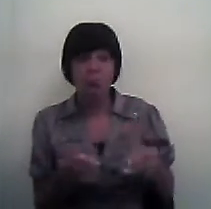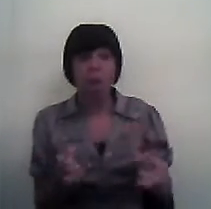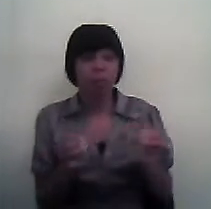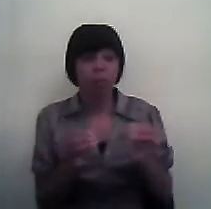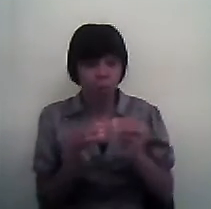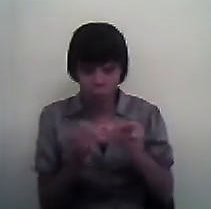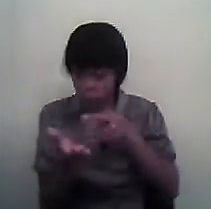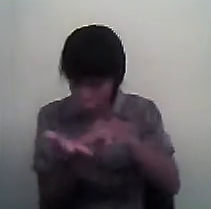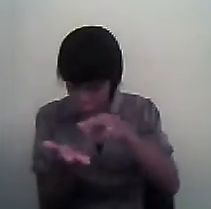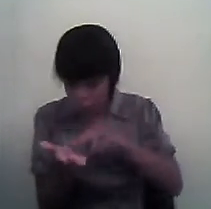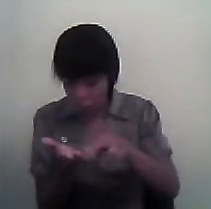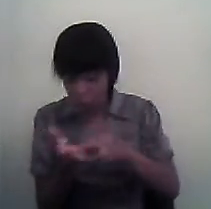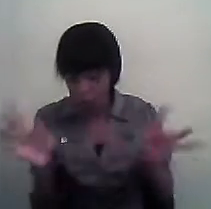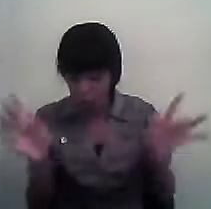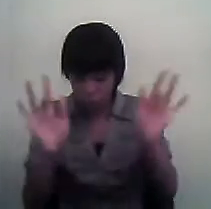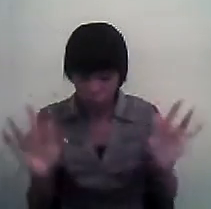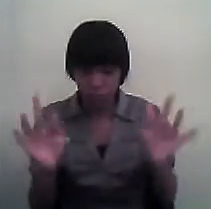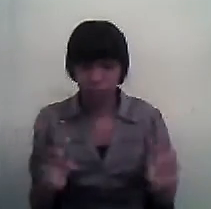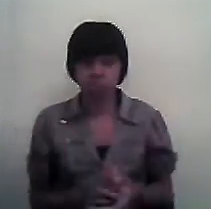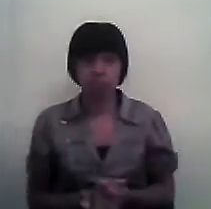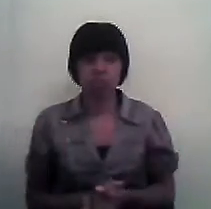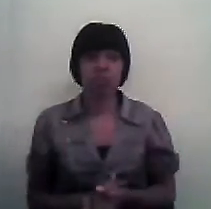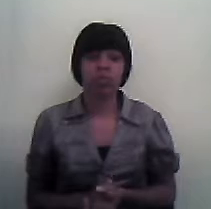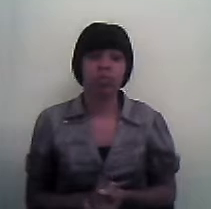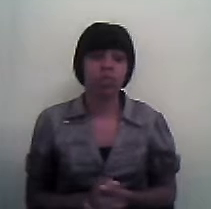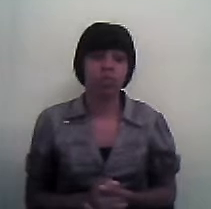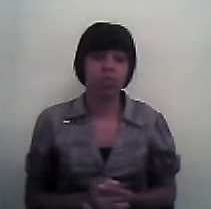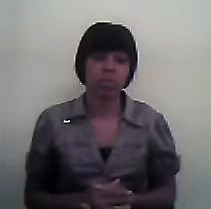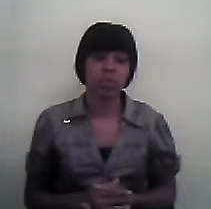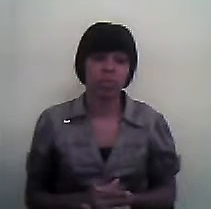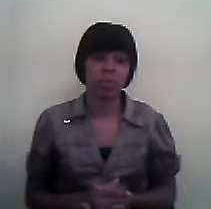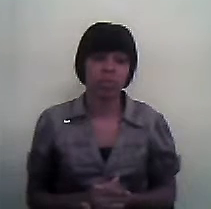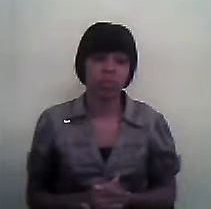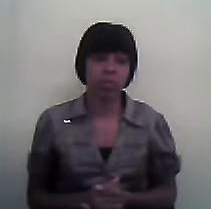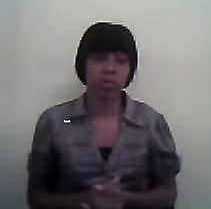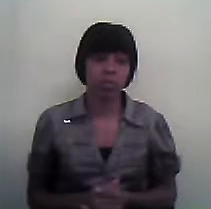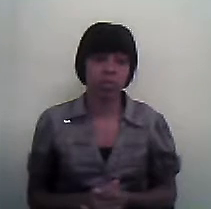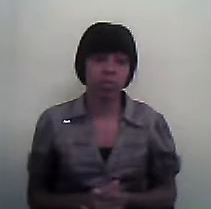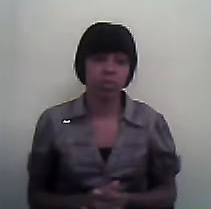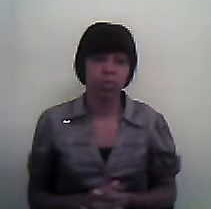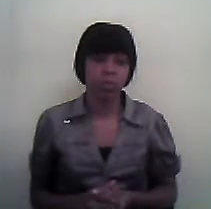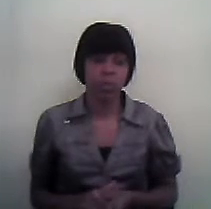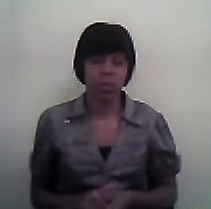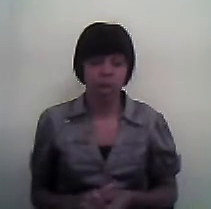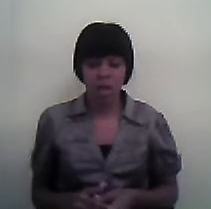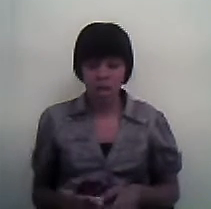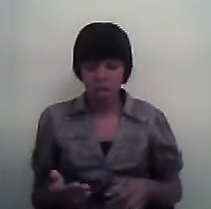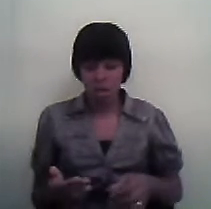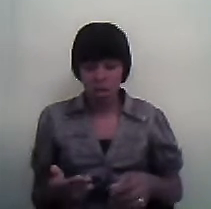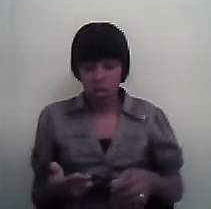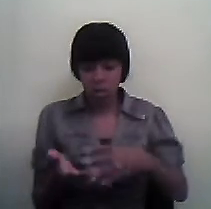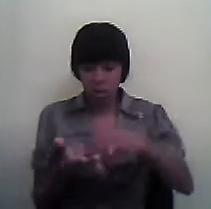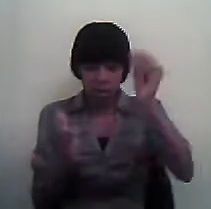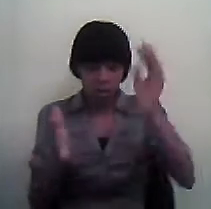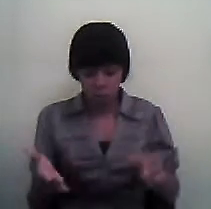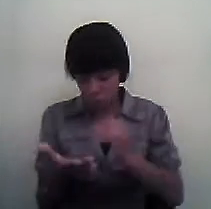in class, like concept mapping. Maybe they'll go find the article, draw a concept map of that article, which means any